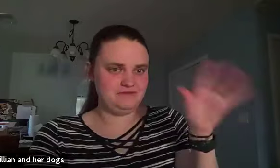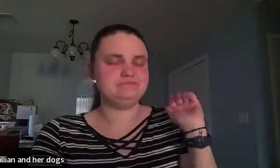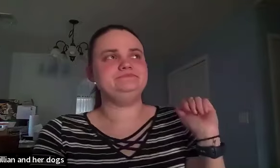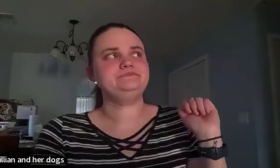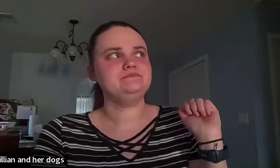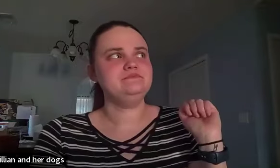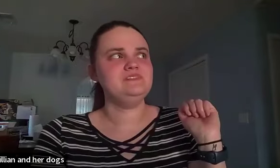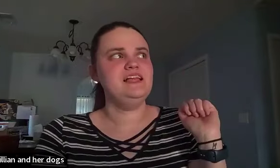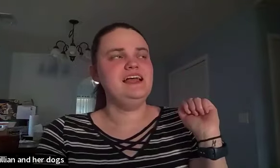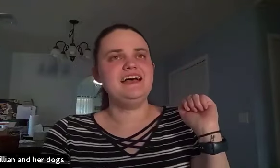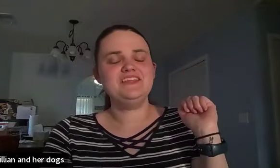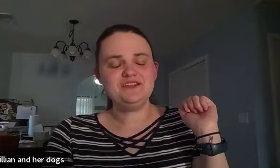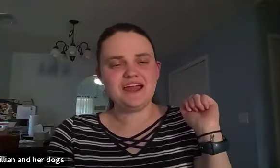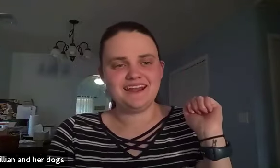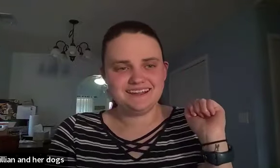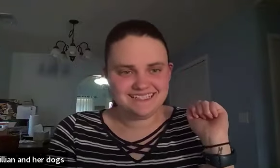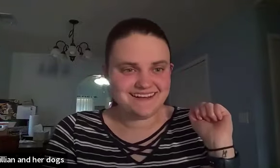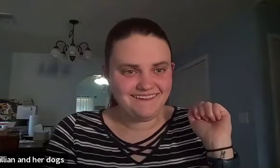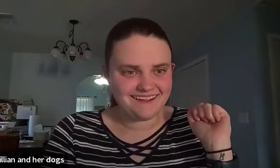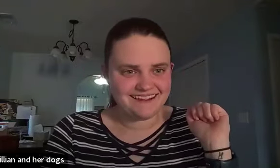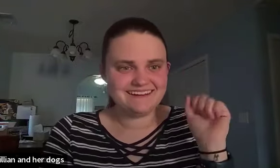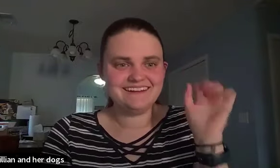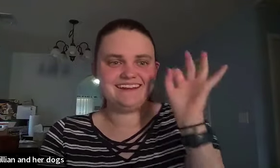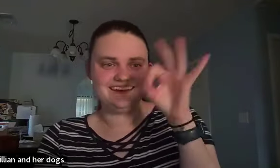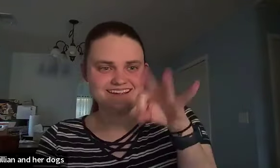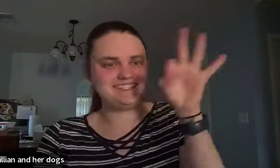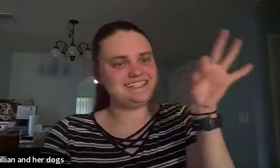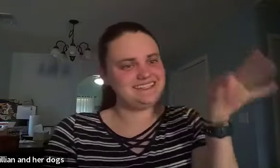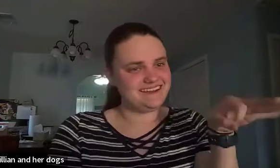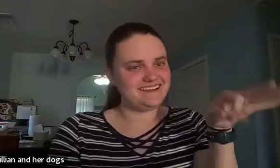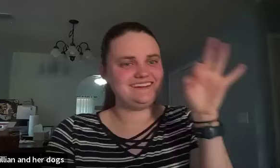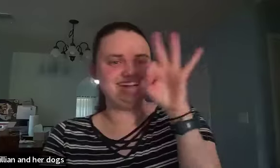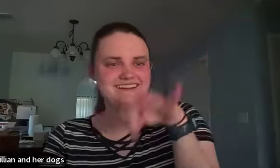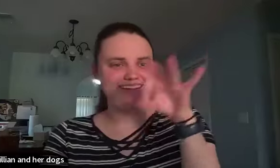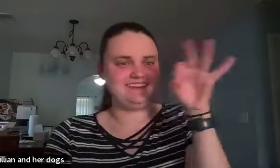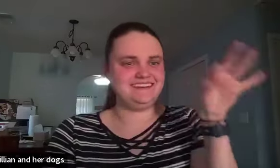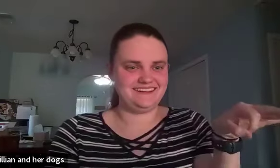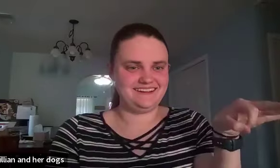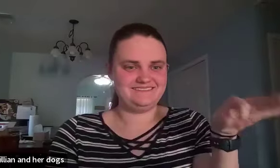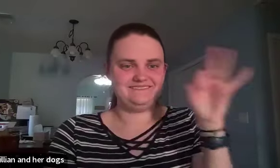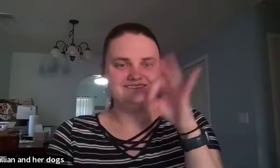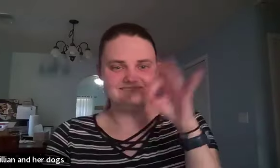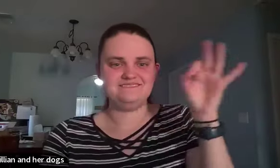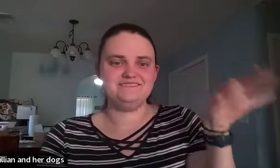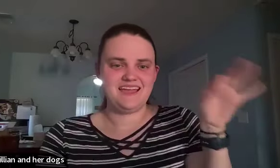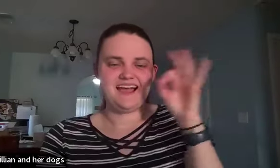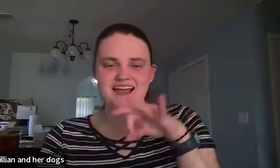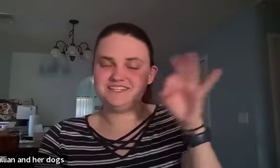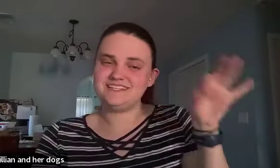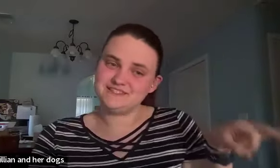55. And then 99, 99, 99. I just think